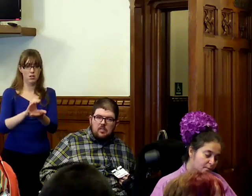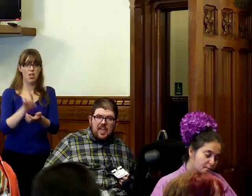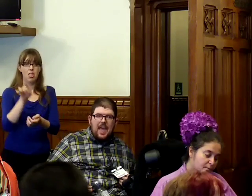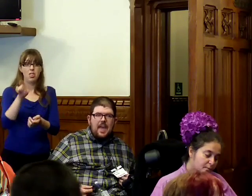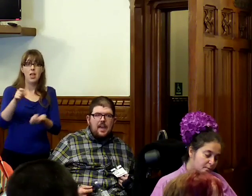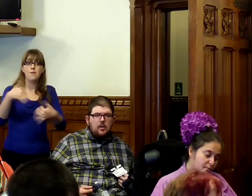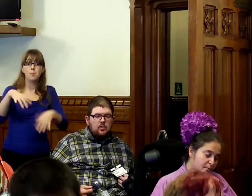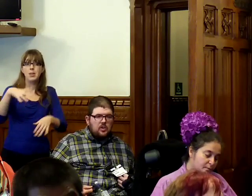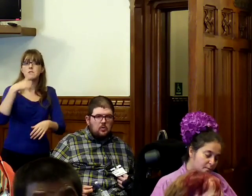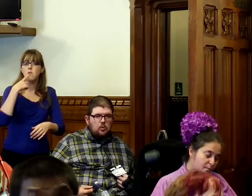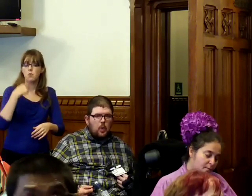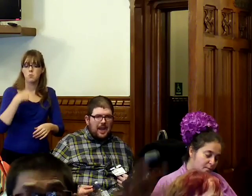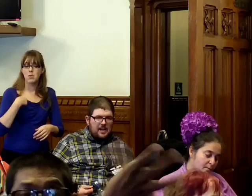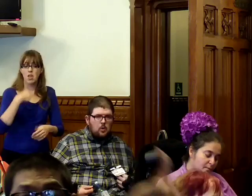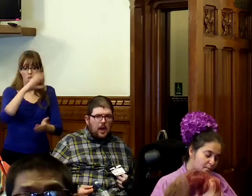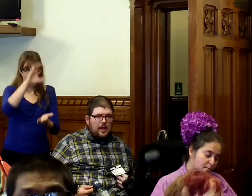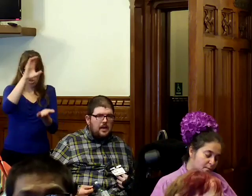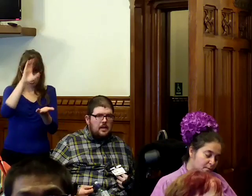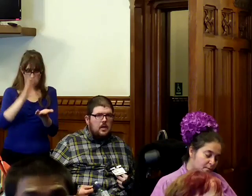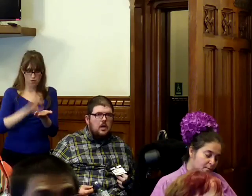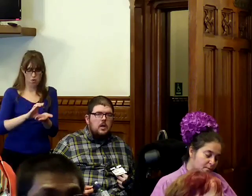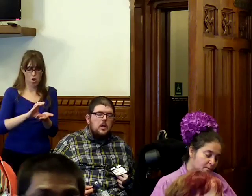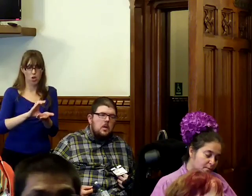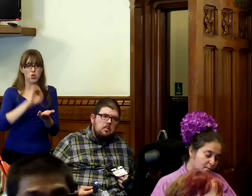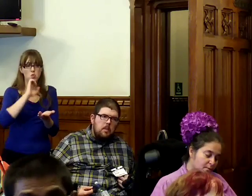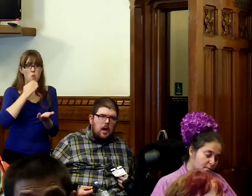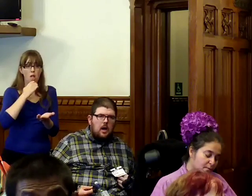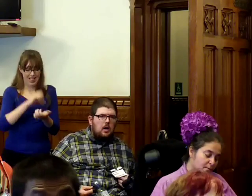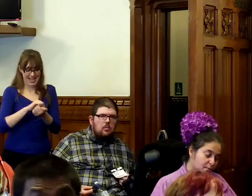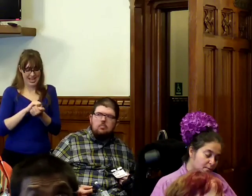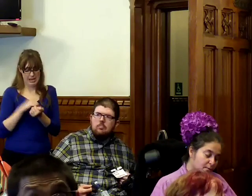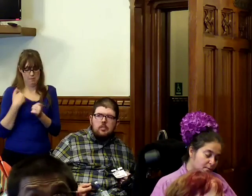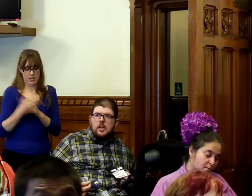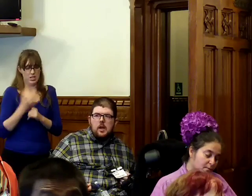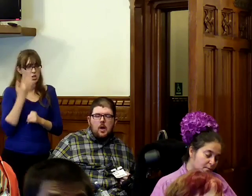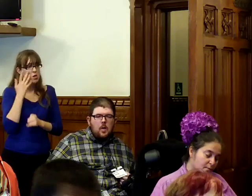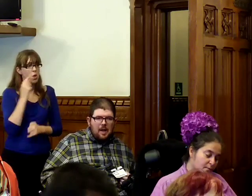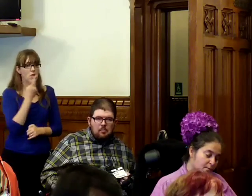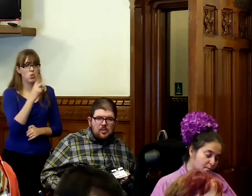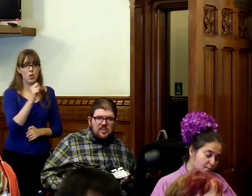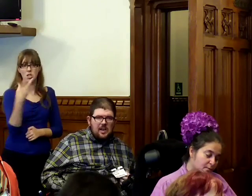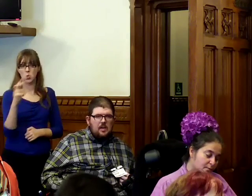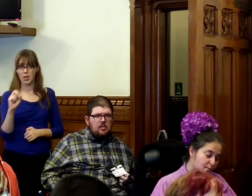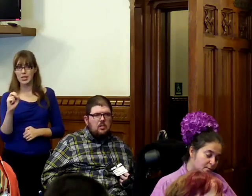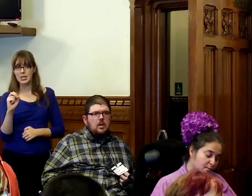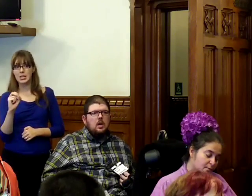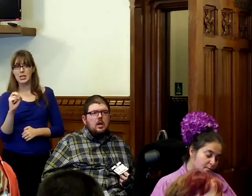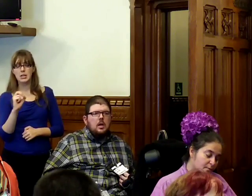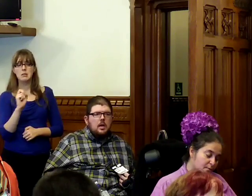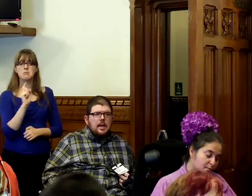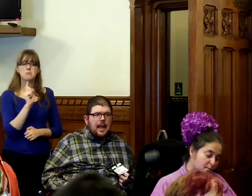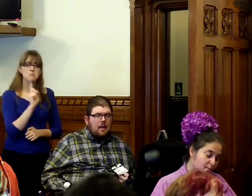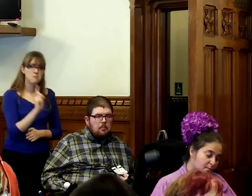will be there until 2020. But, you know, I'm